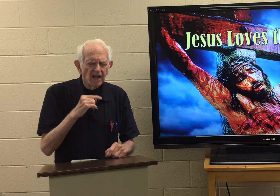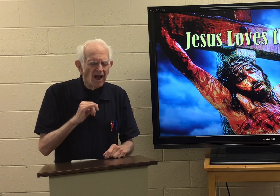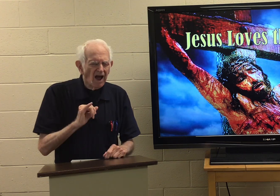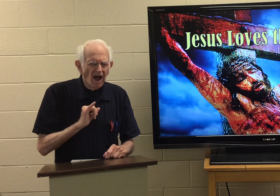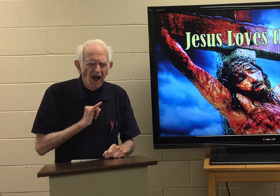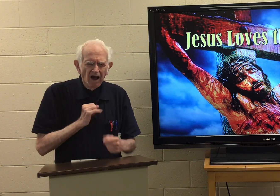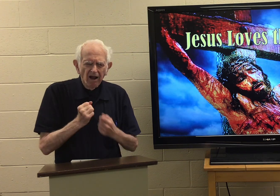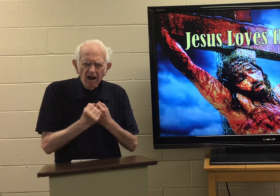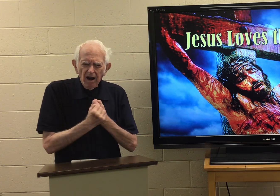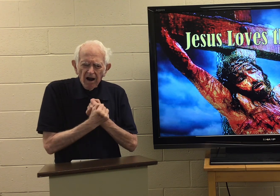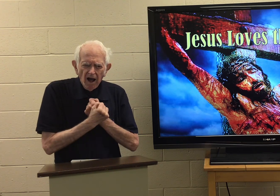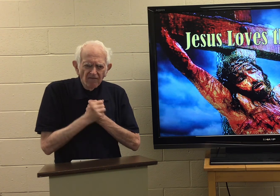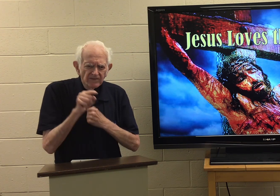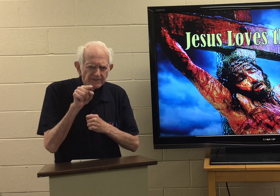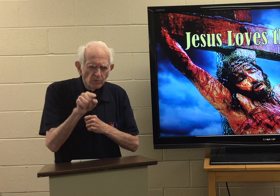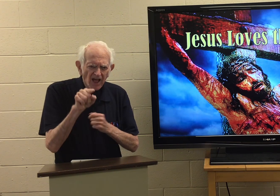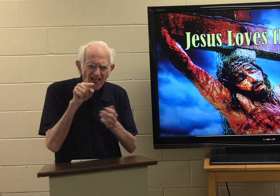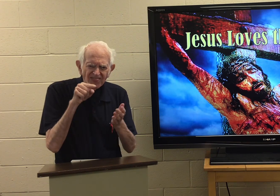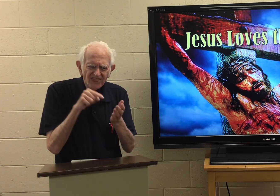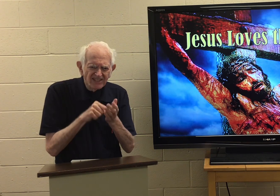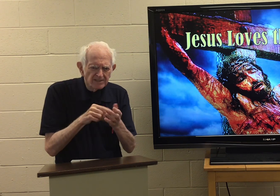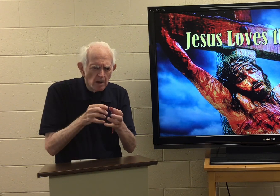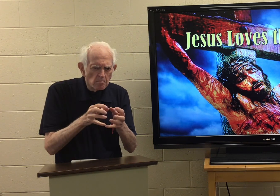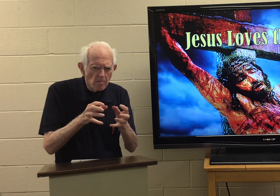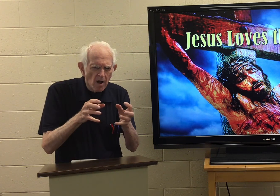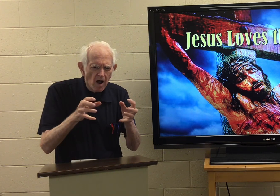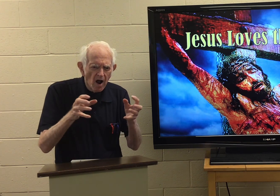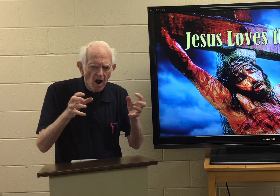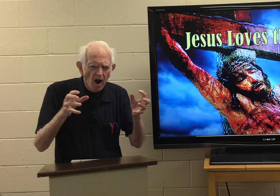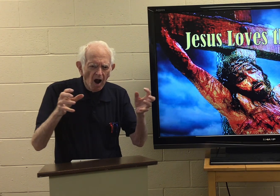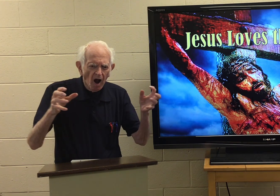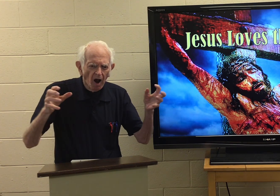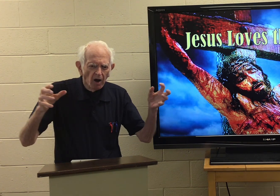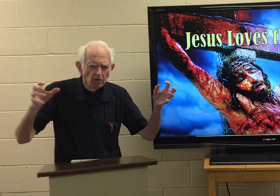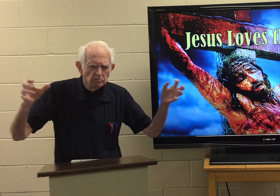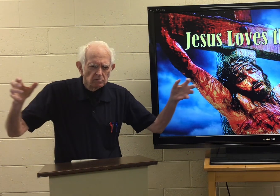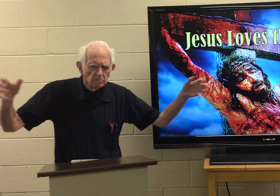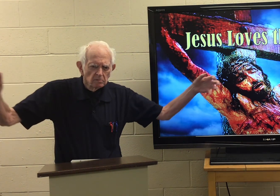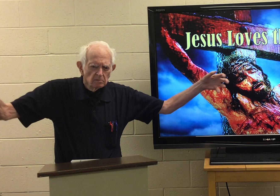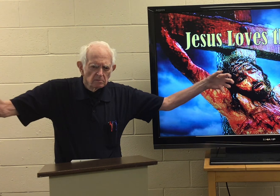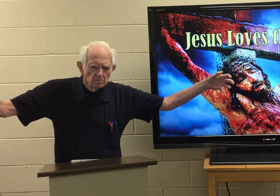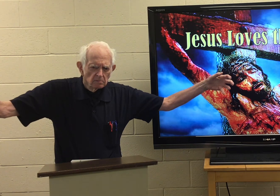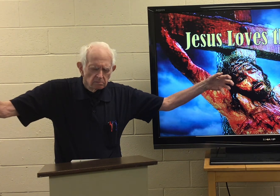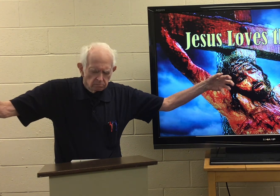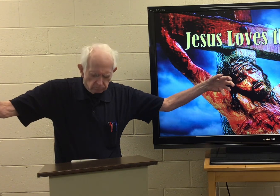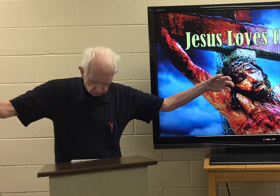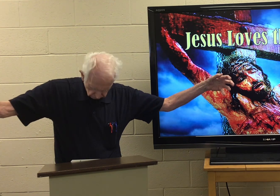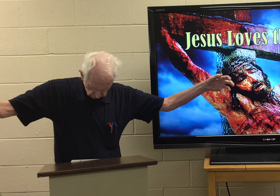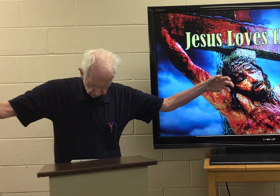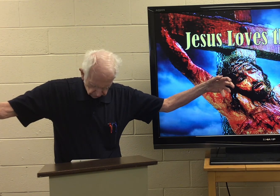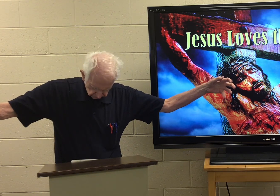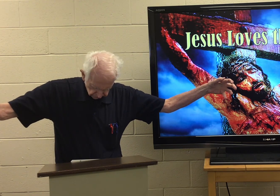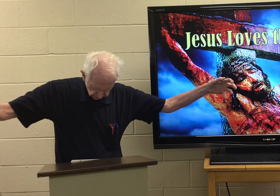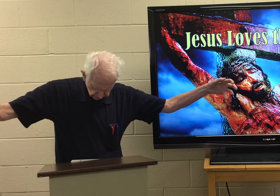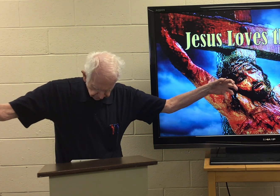said, I love you this much. And he spread out his hands and died.